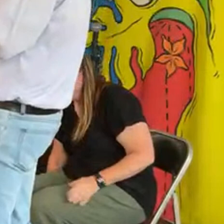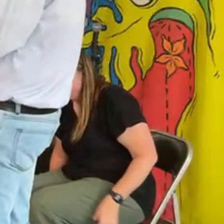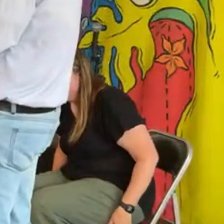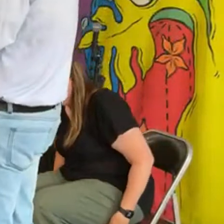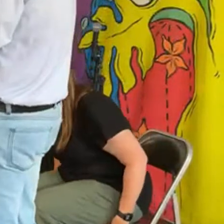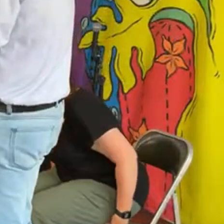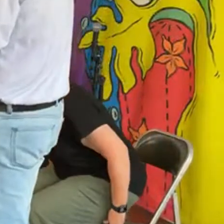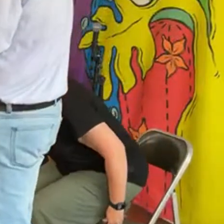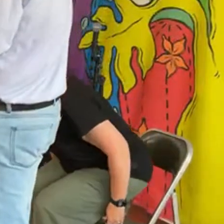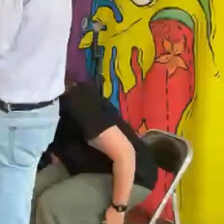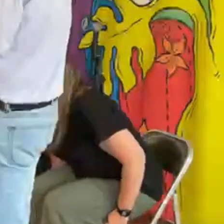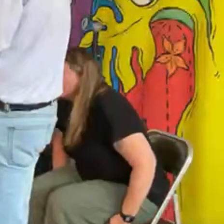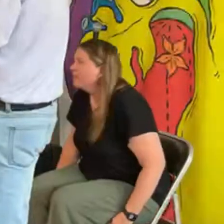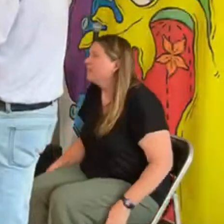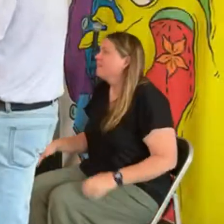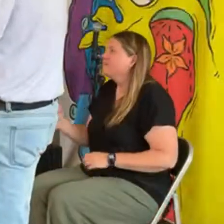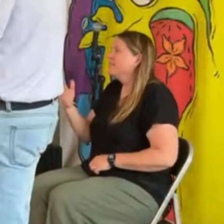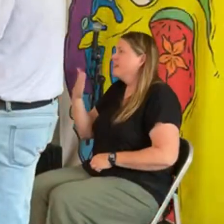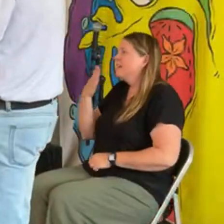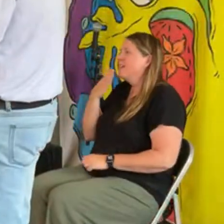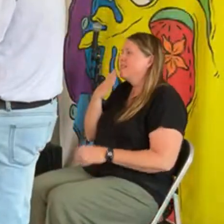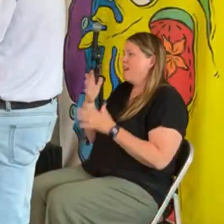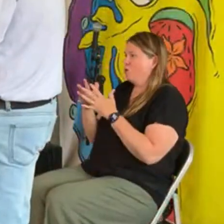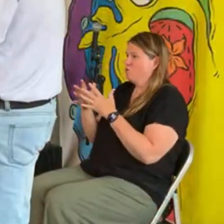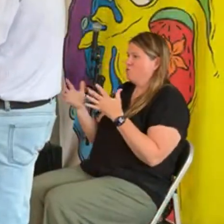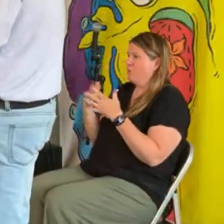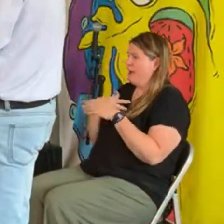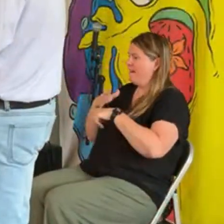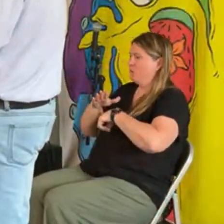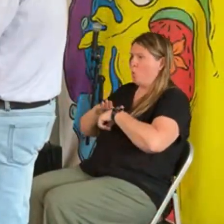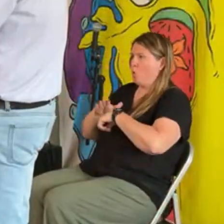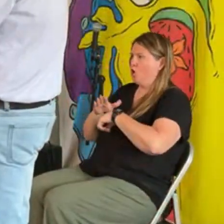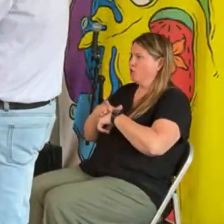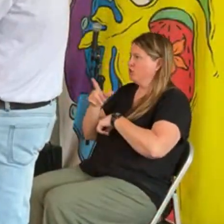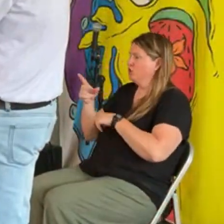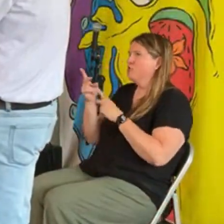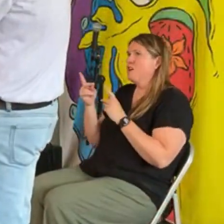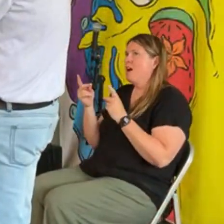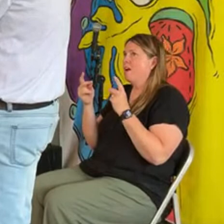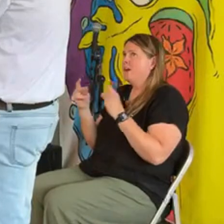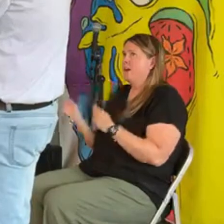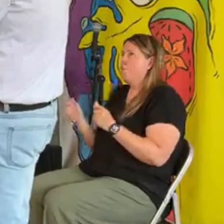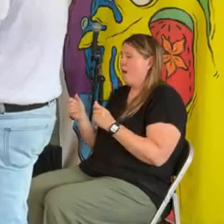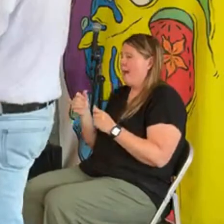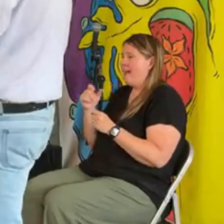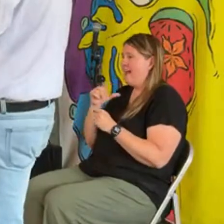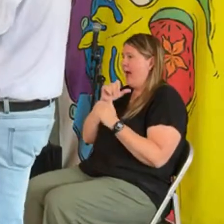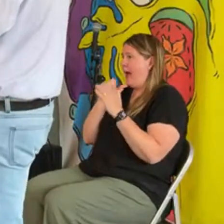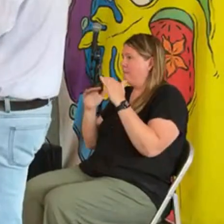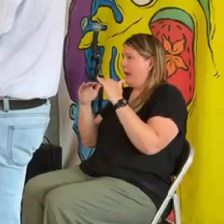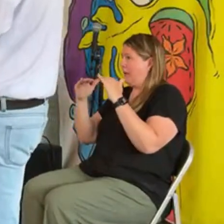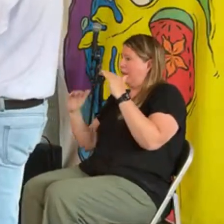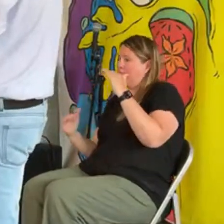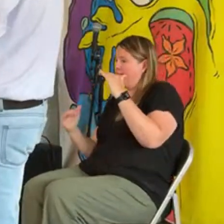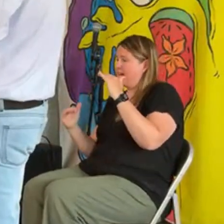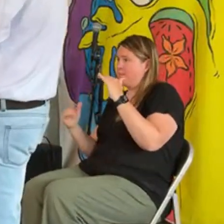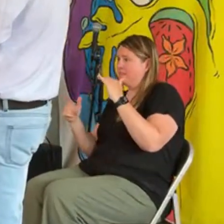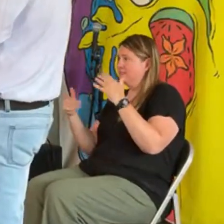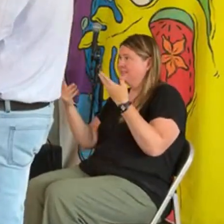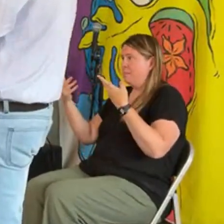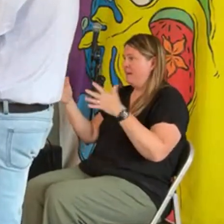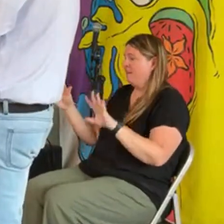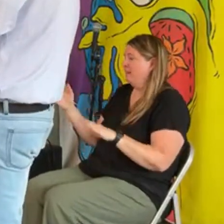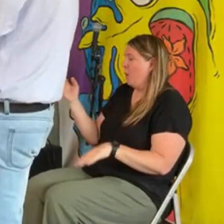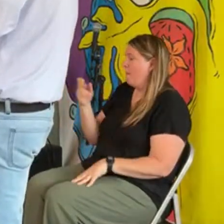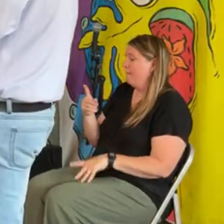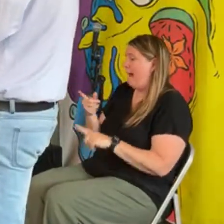Thank you so much. I have to warn you right away, I'm not going to live up to this. So I might as well go back to wherever I